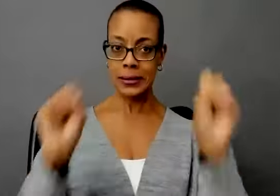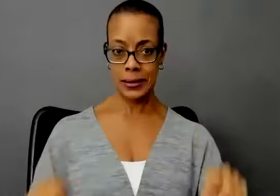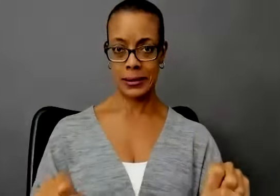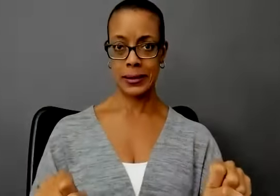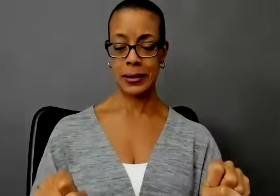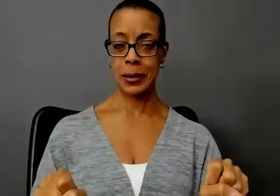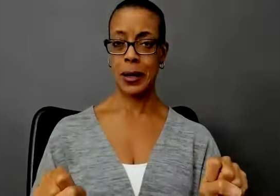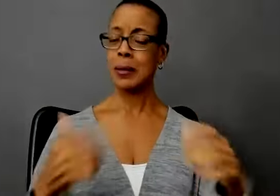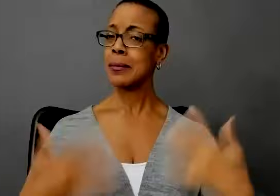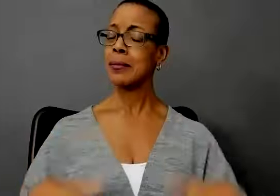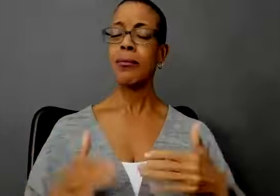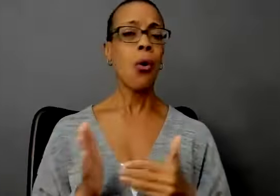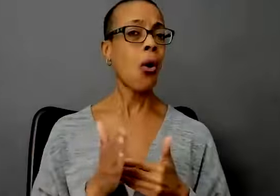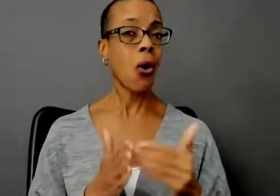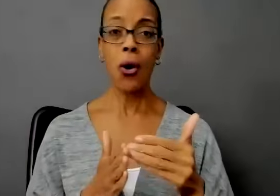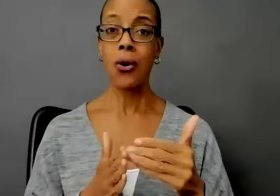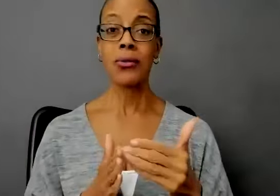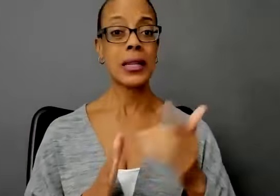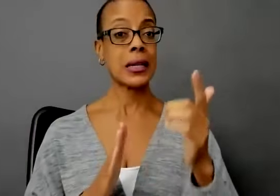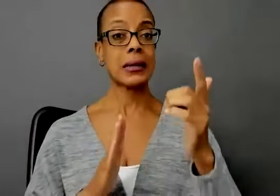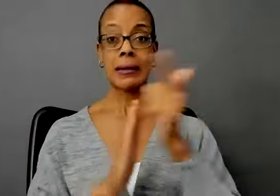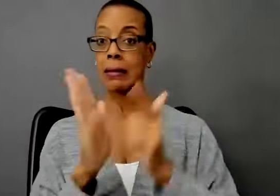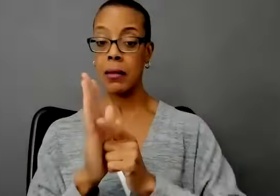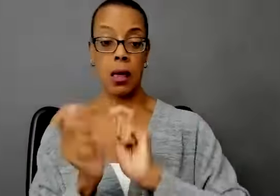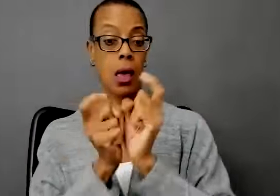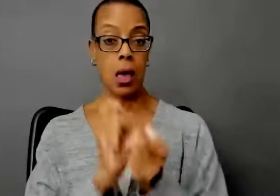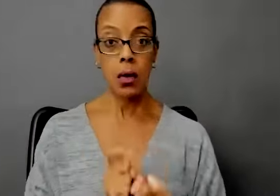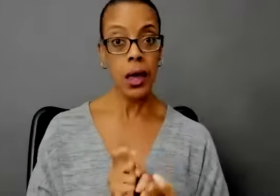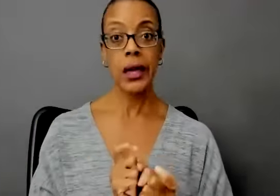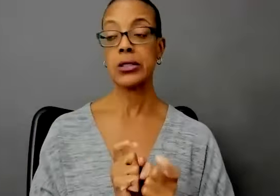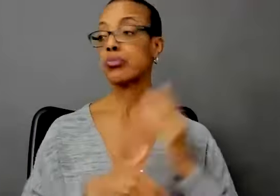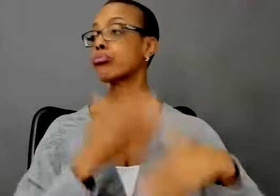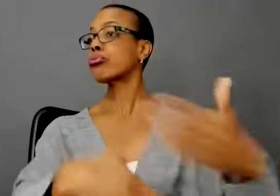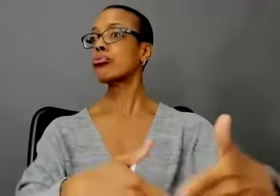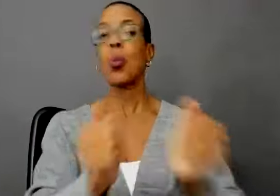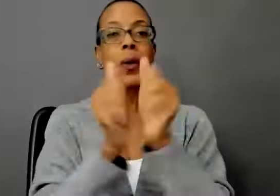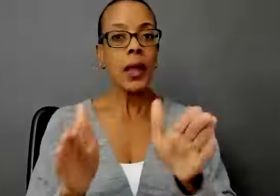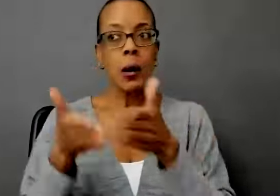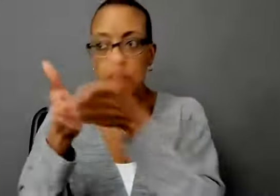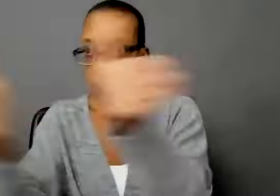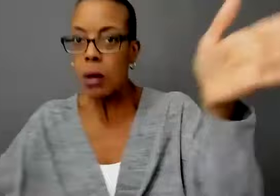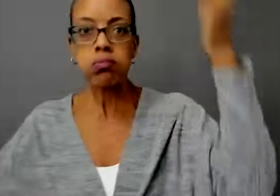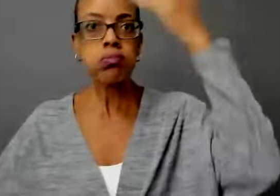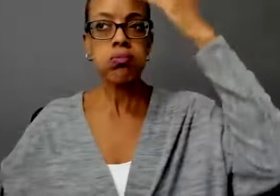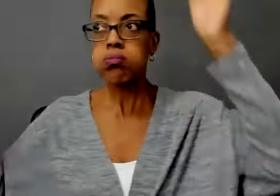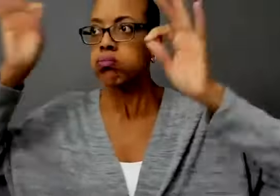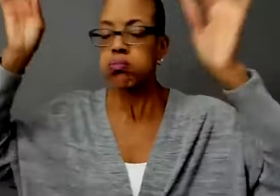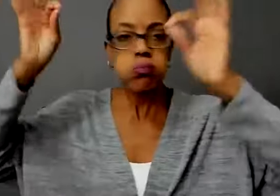often, legal reforms are implemented without adequate public awareness or understanding. As advocates for justice,